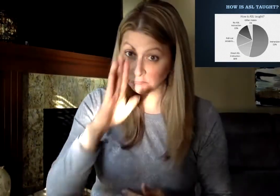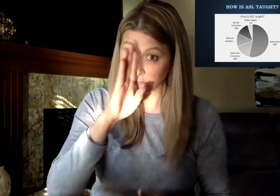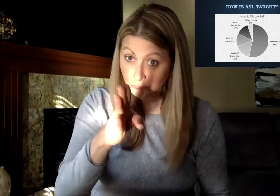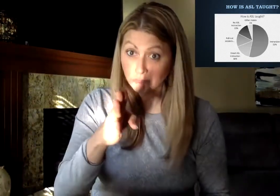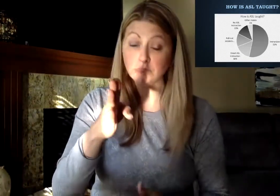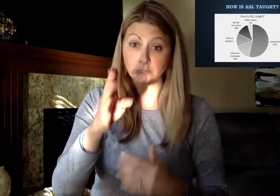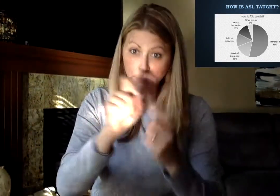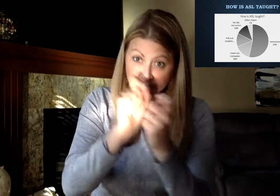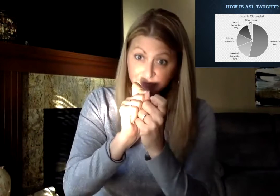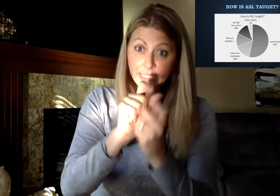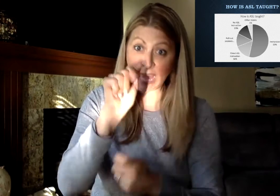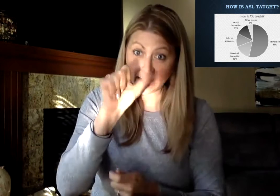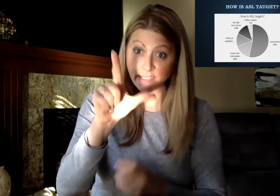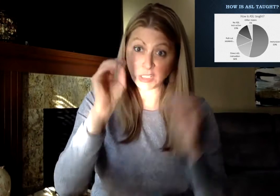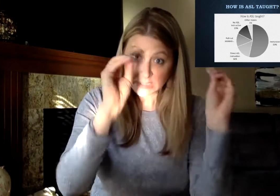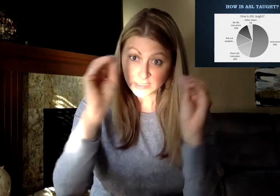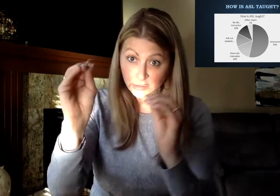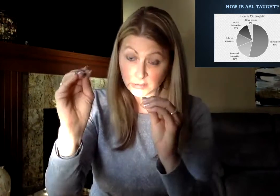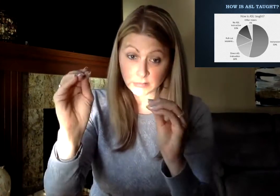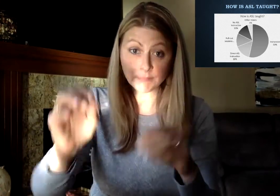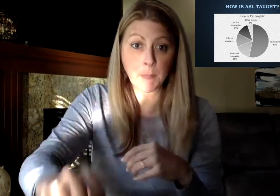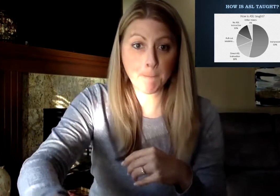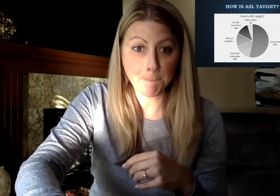16% had direct, specific ASL teaching.